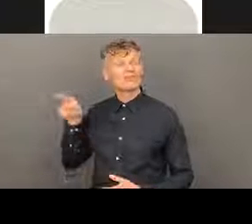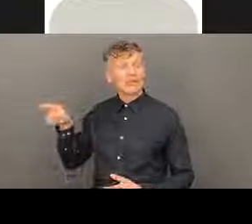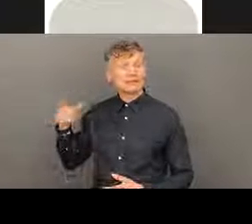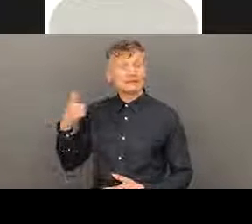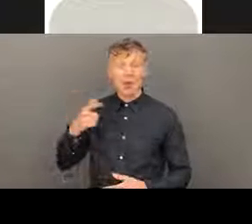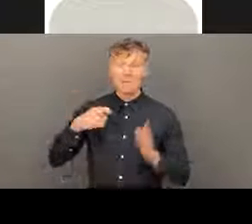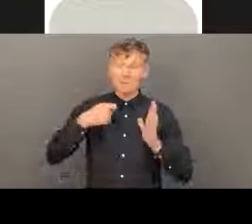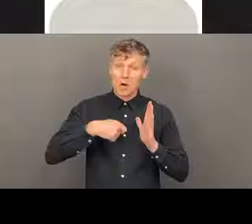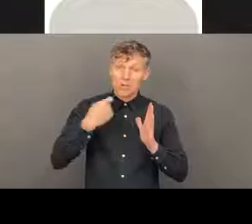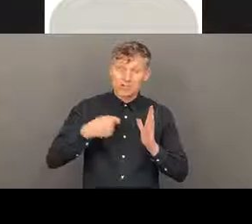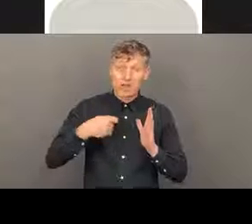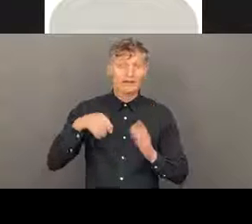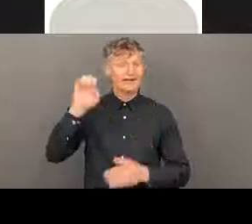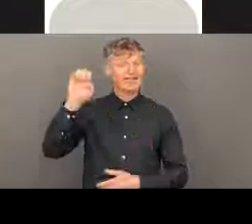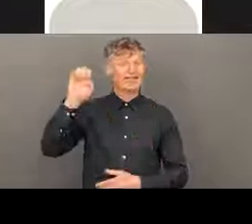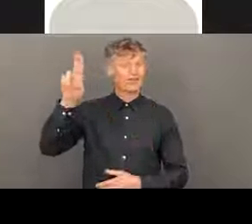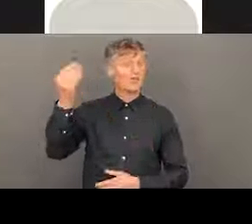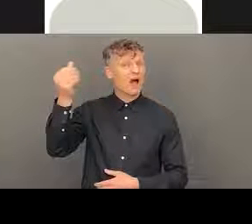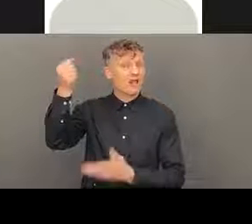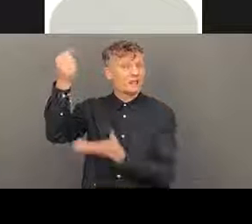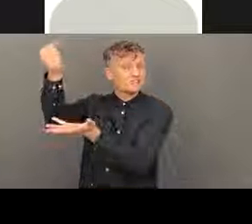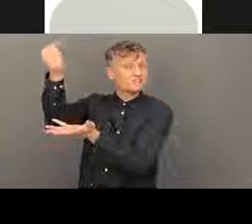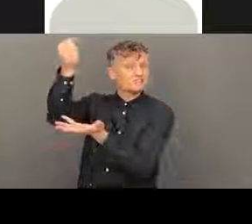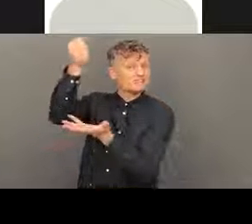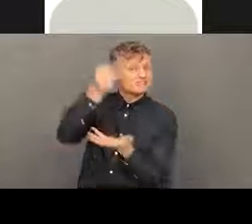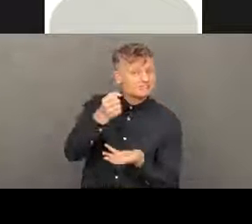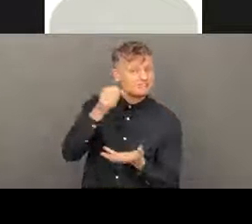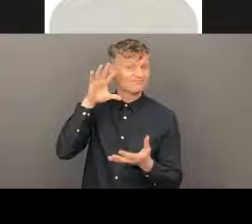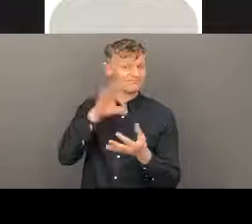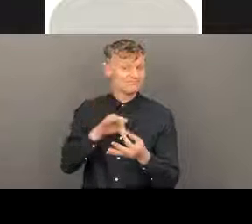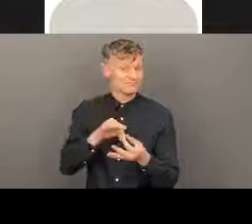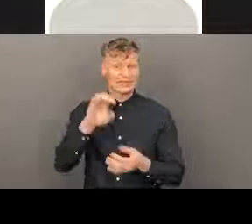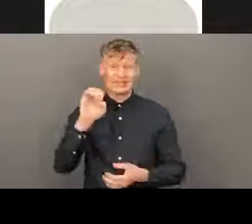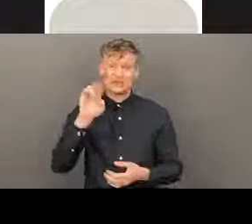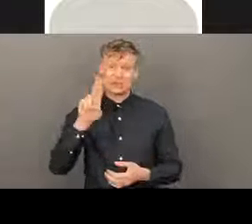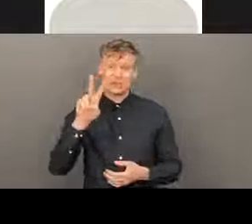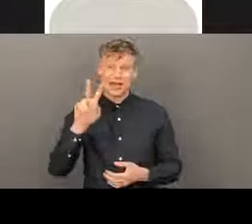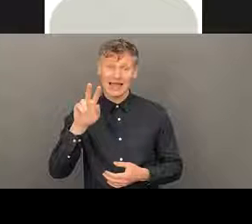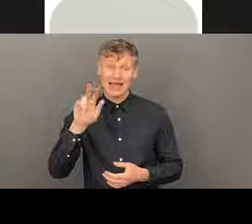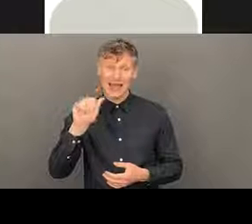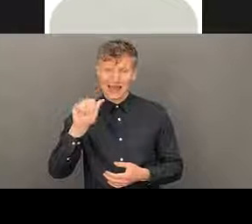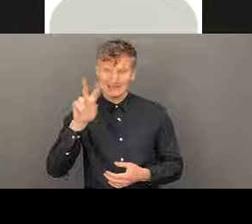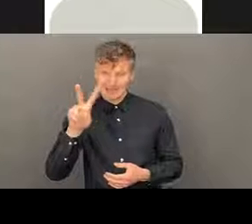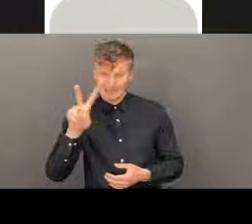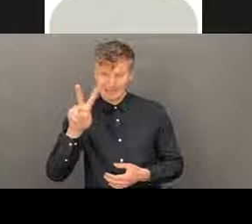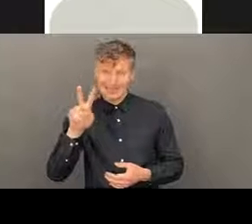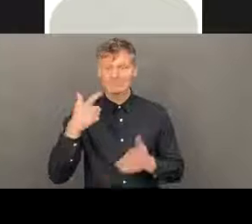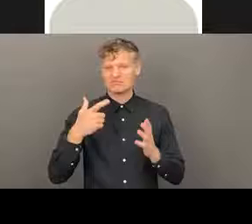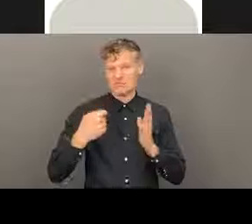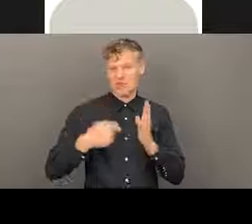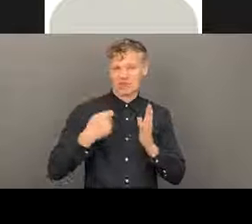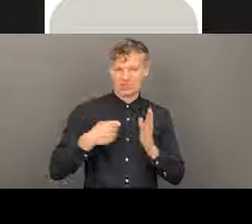the European Union in the framework of EU AV initiative and led by ASPEM. 17 partners from 3